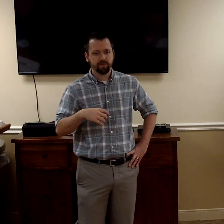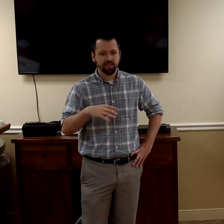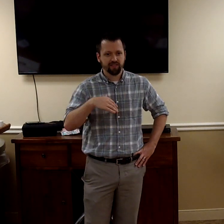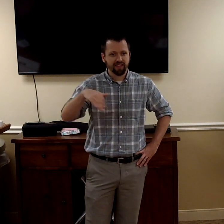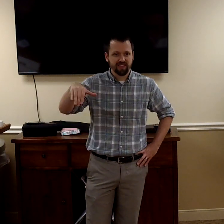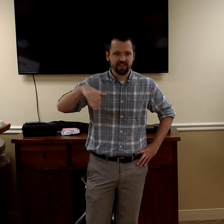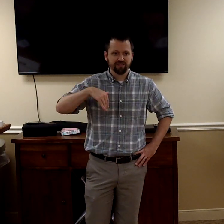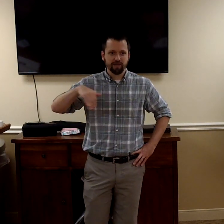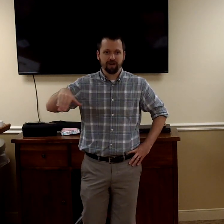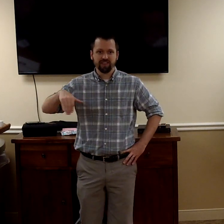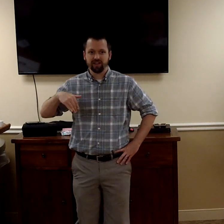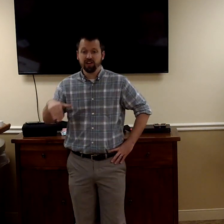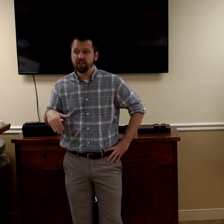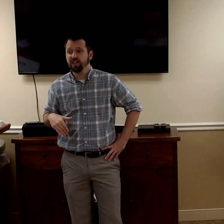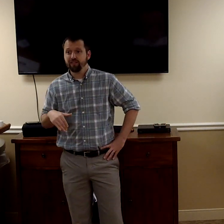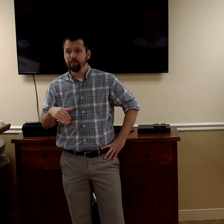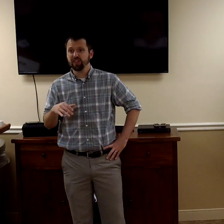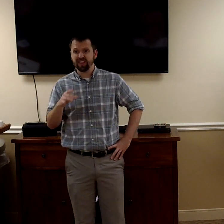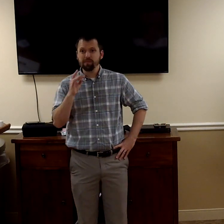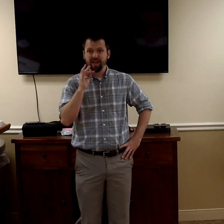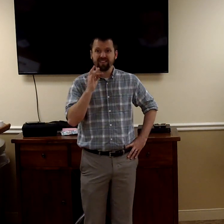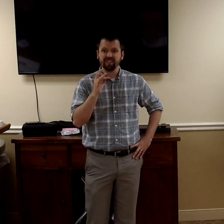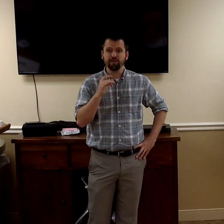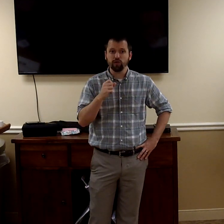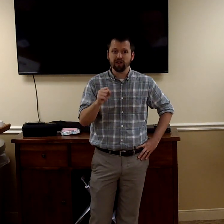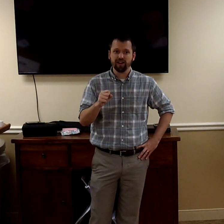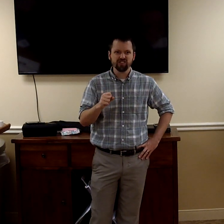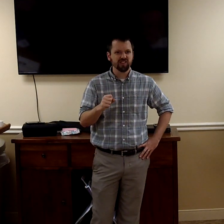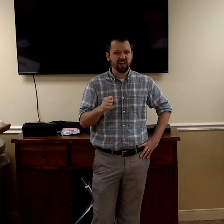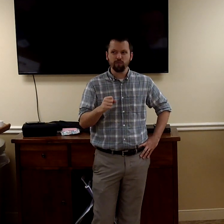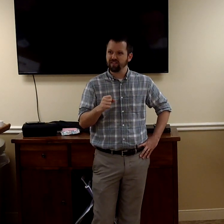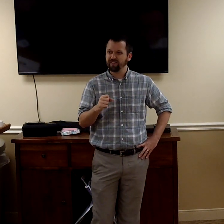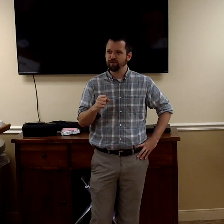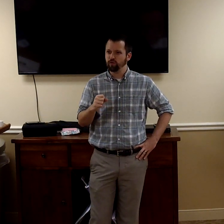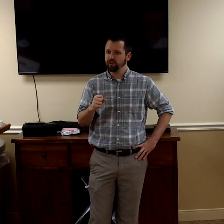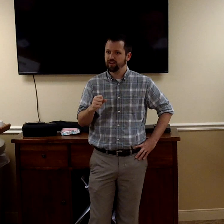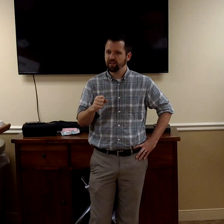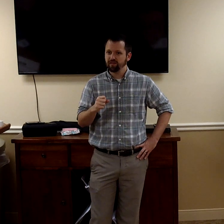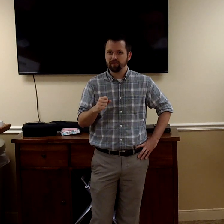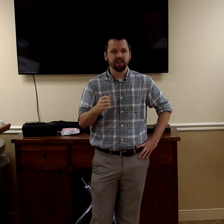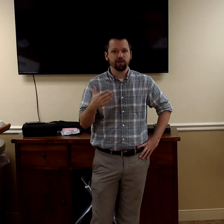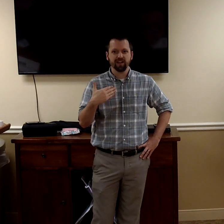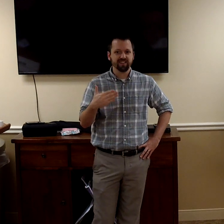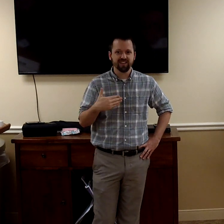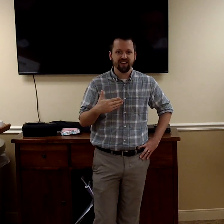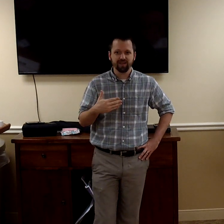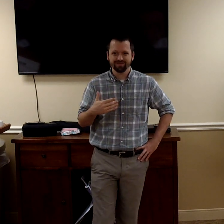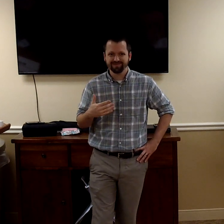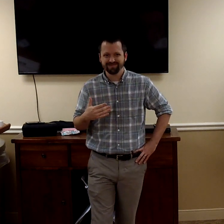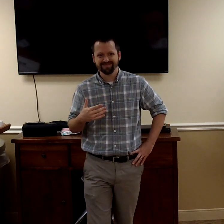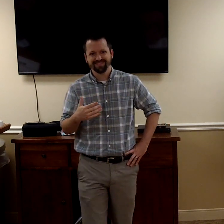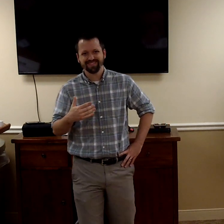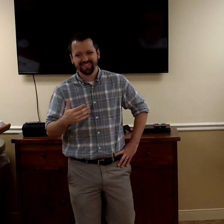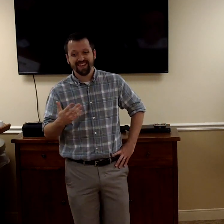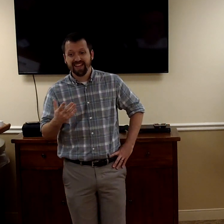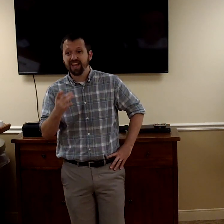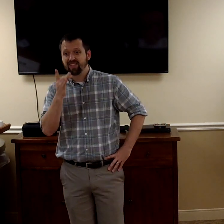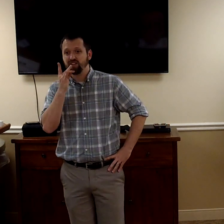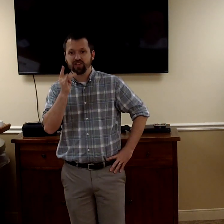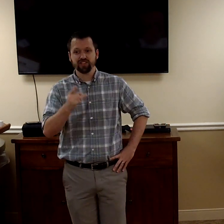It's like that right by there. They have some of the best seafood. Actually, now I want seafood. But anyways, it's delicious though.